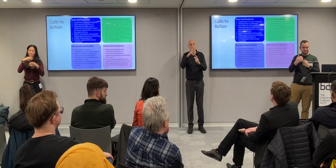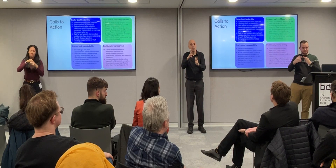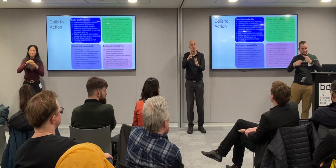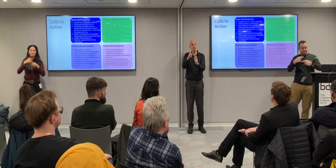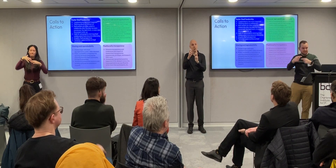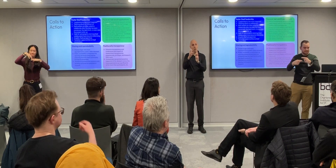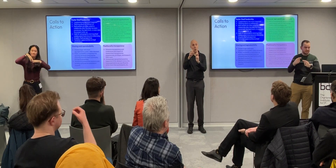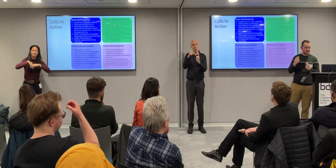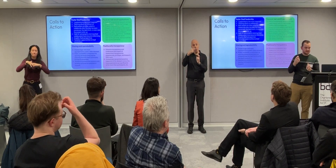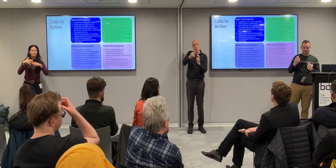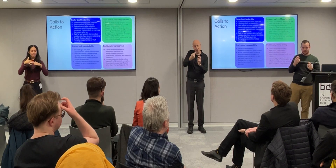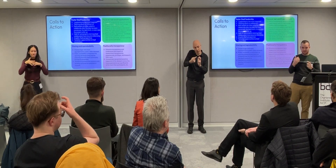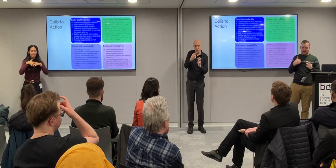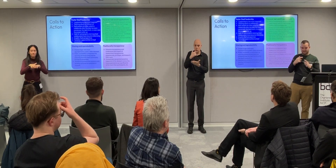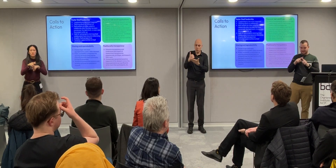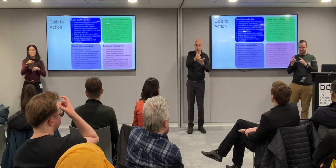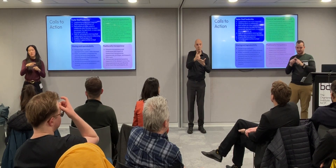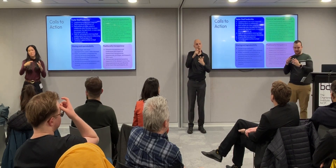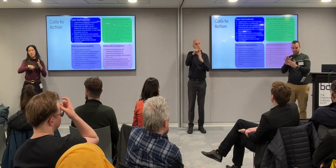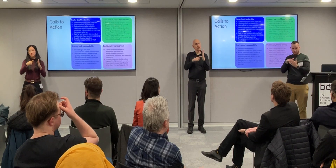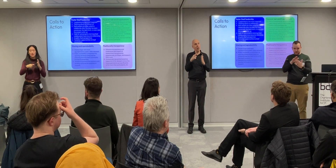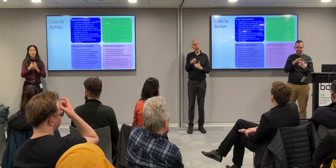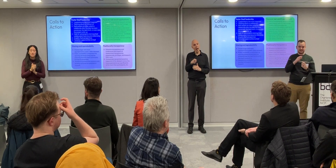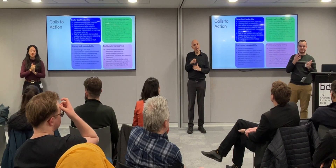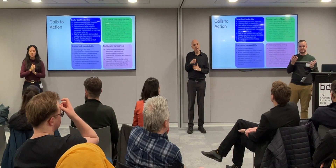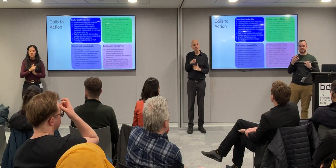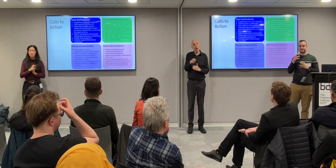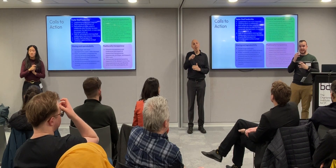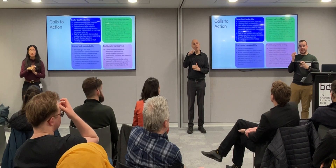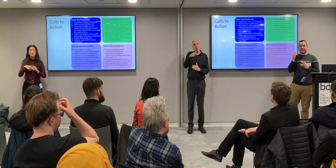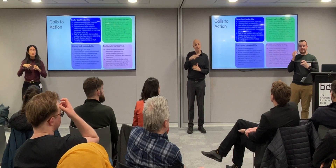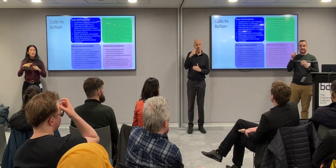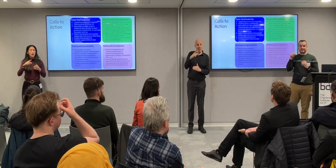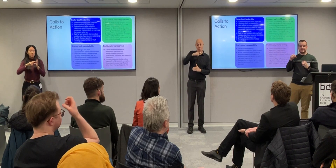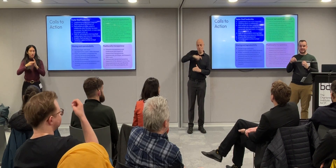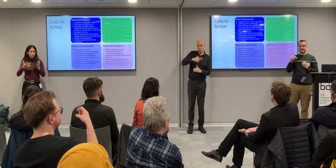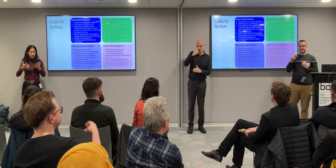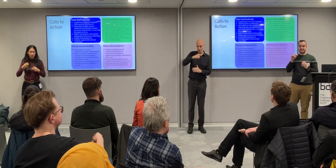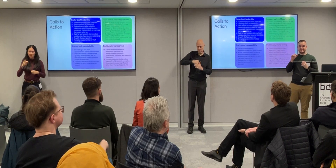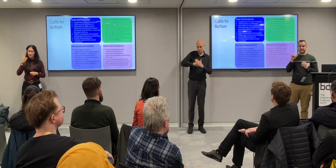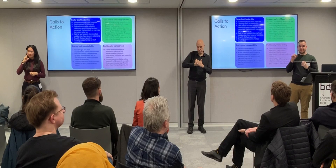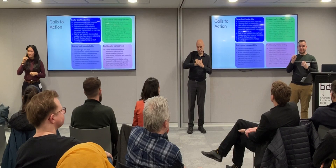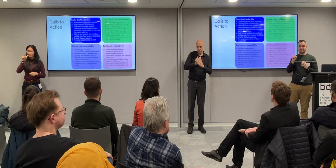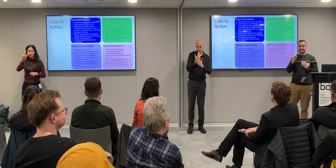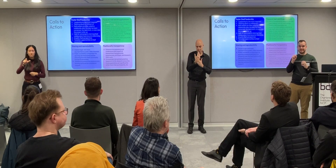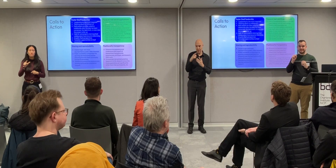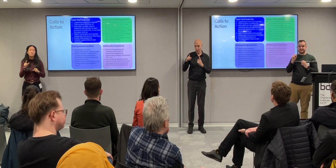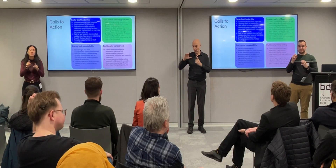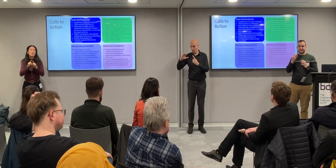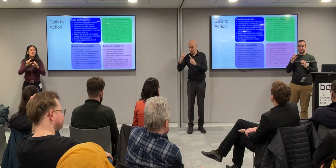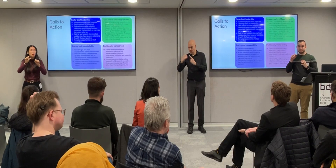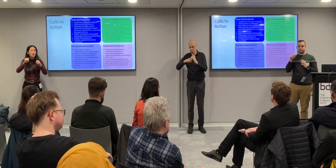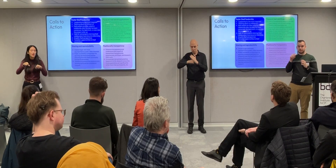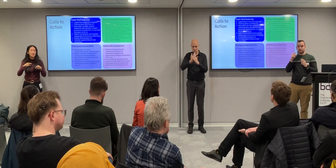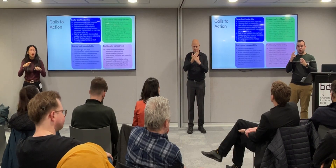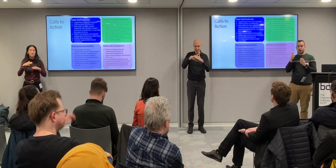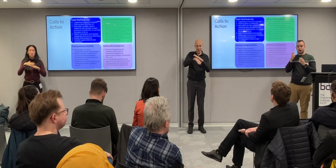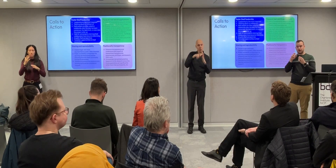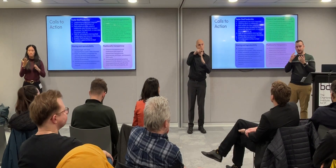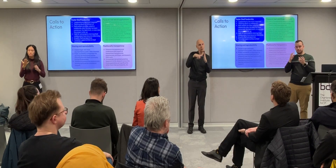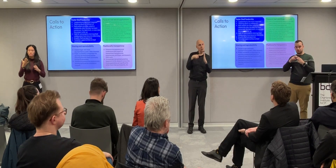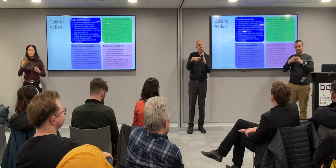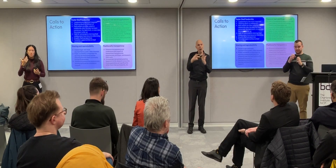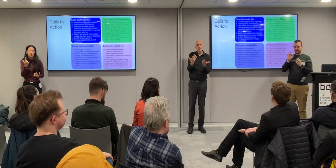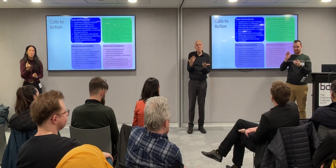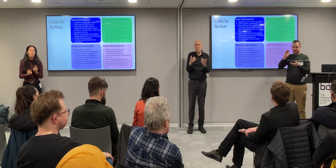that project. And so they are able to grow within that community and grow within the project. And there are